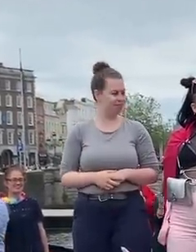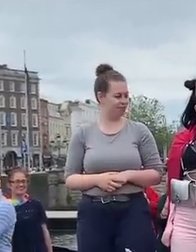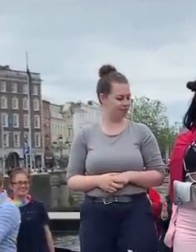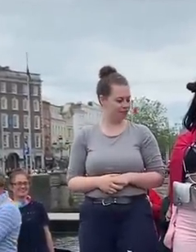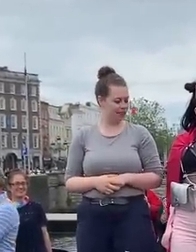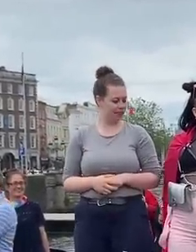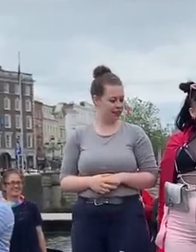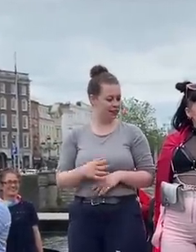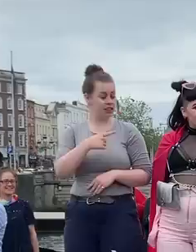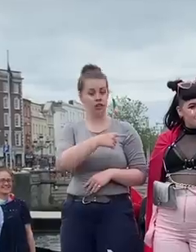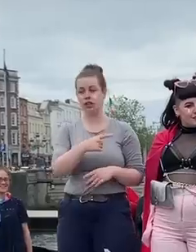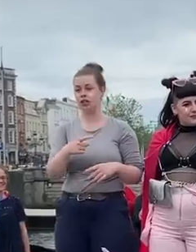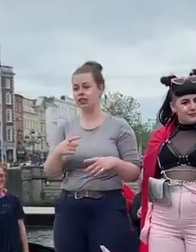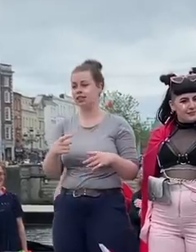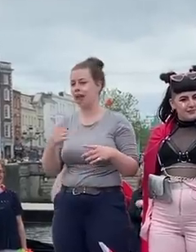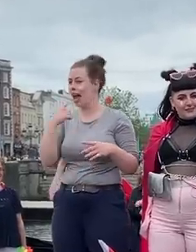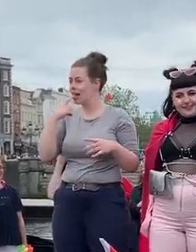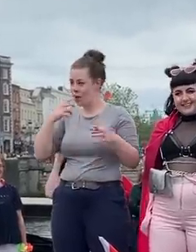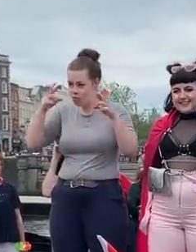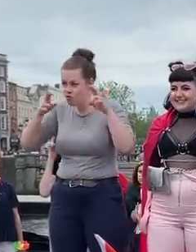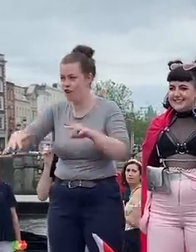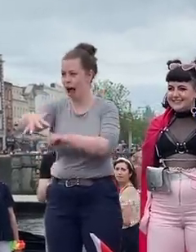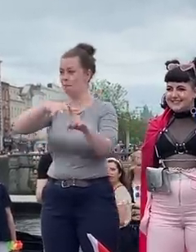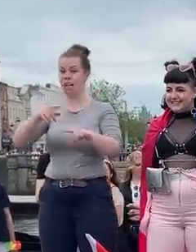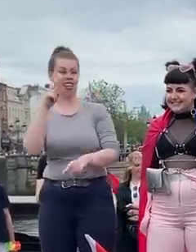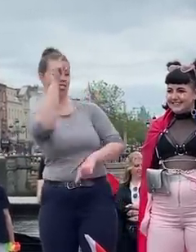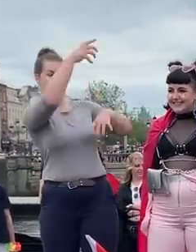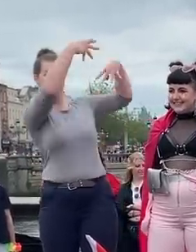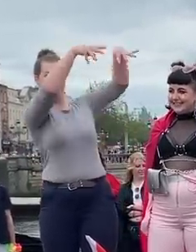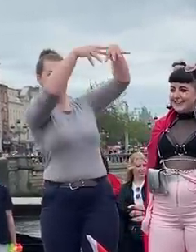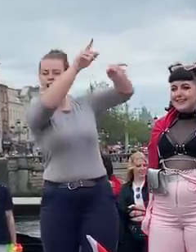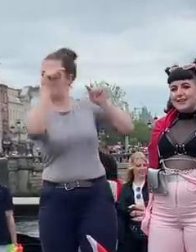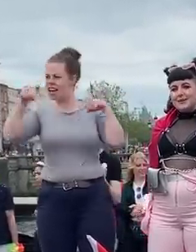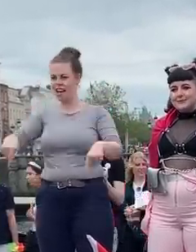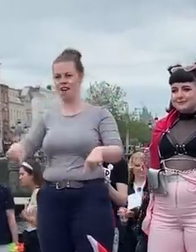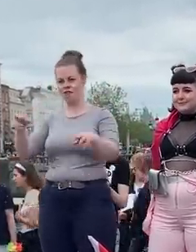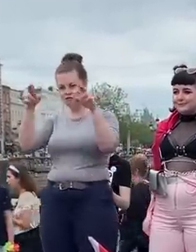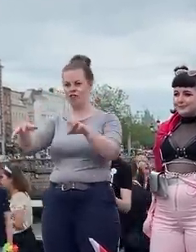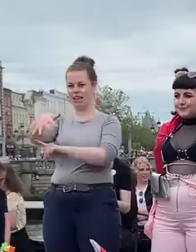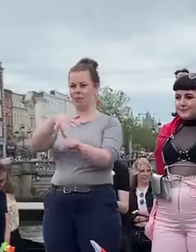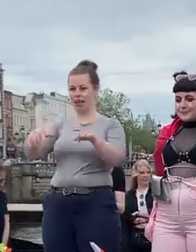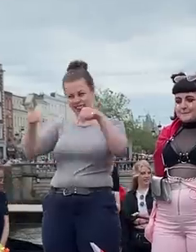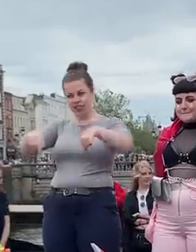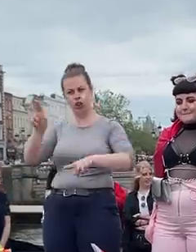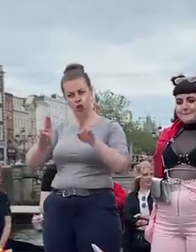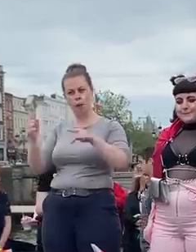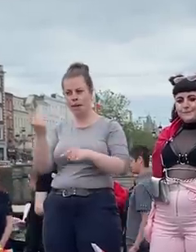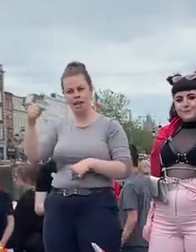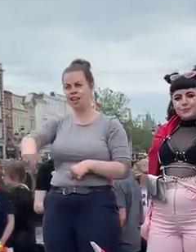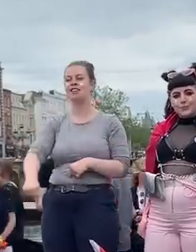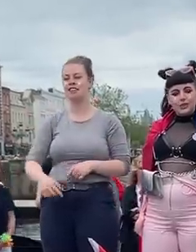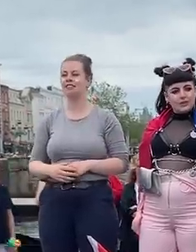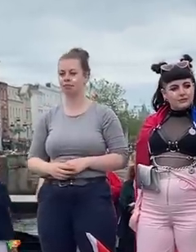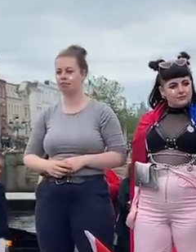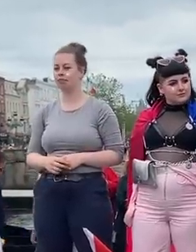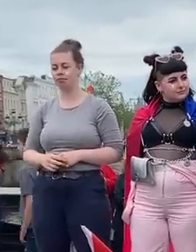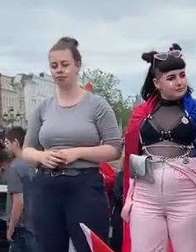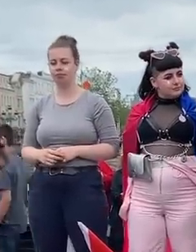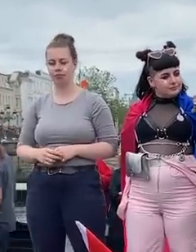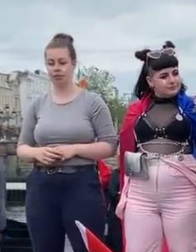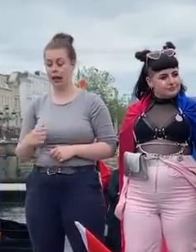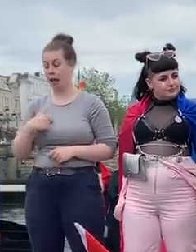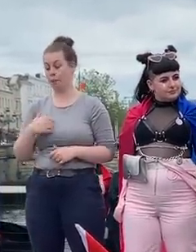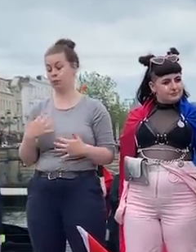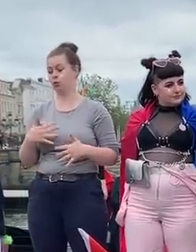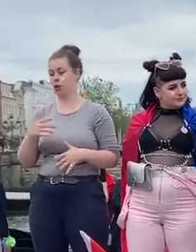And she is in absolutely the right place. Yeah? This is the place to be. So I've been